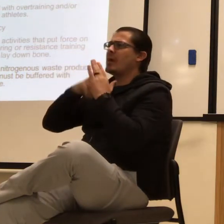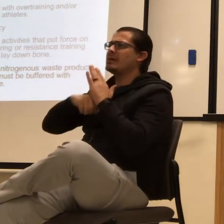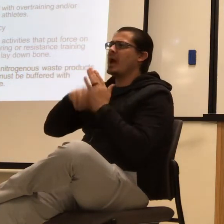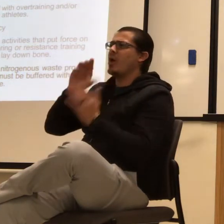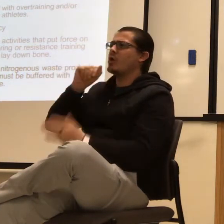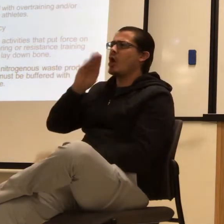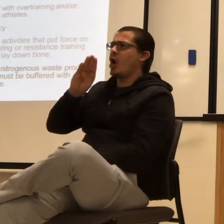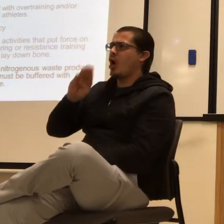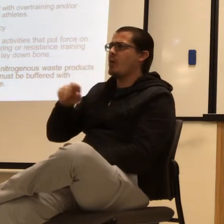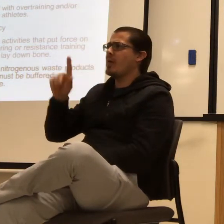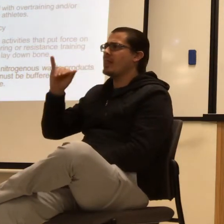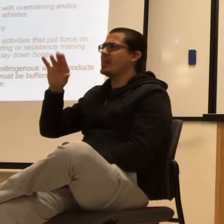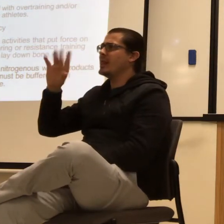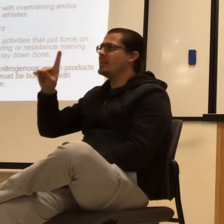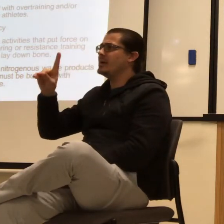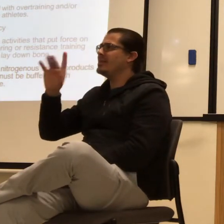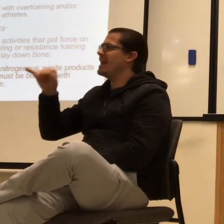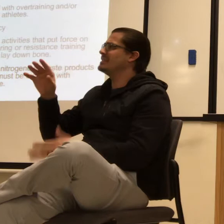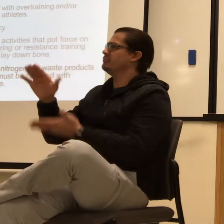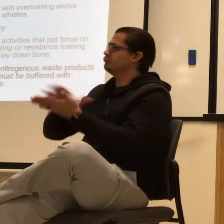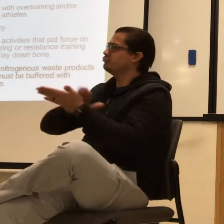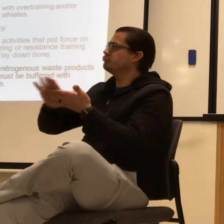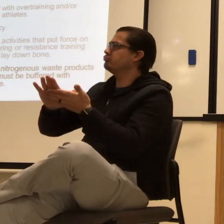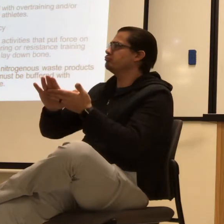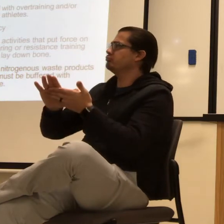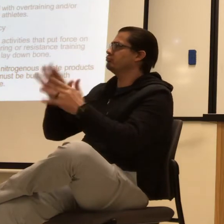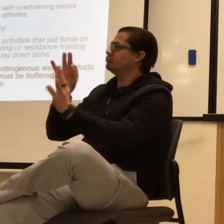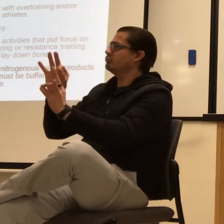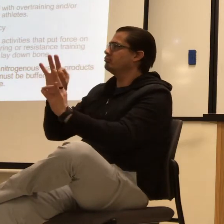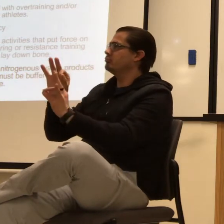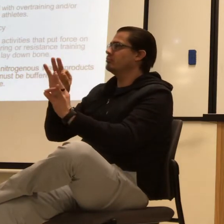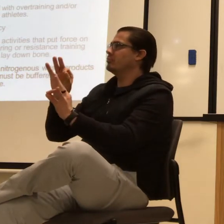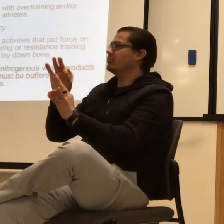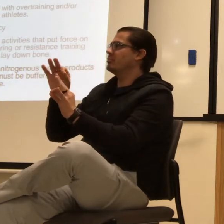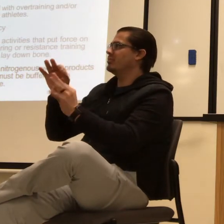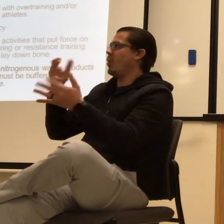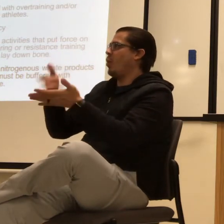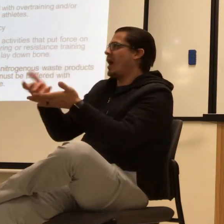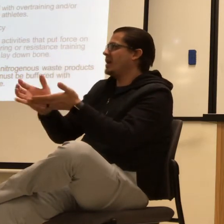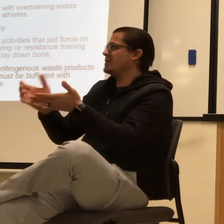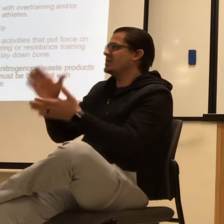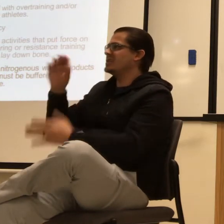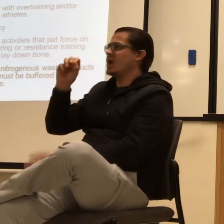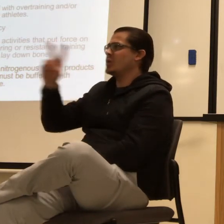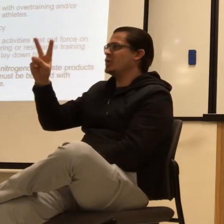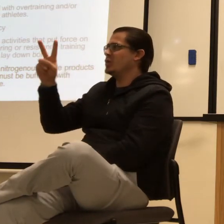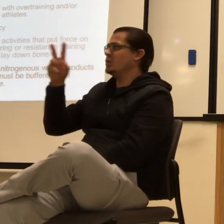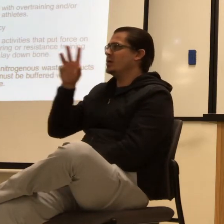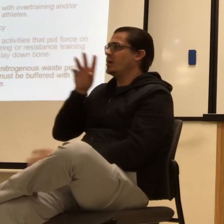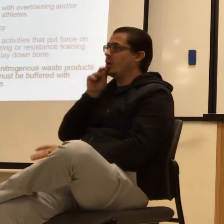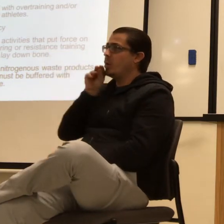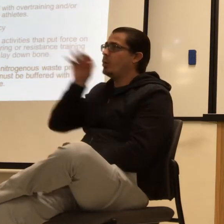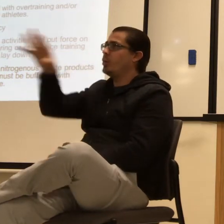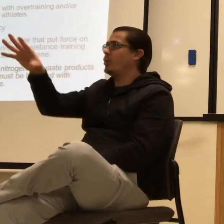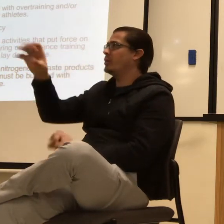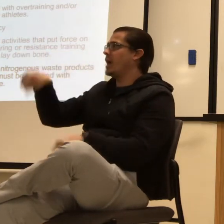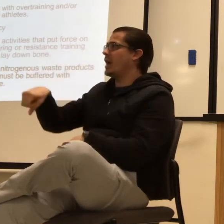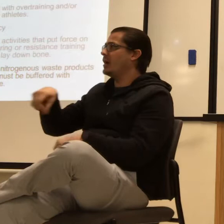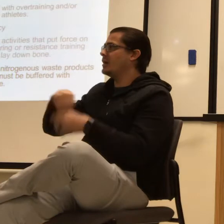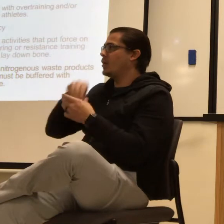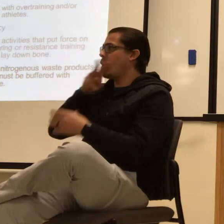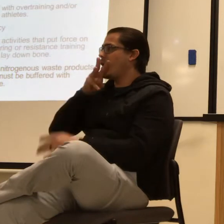lipid, it's clean. The byproduct is just carbon dioxide, which can be breathed off in